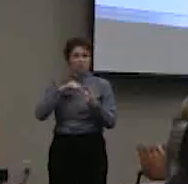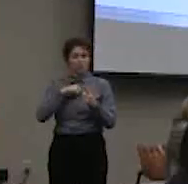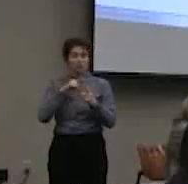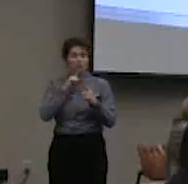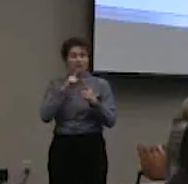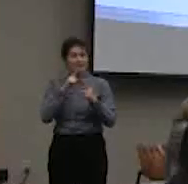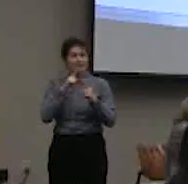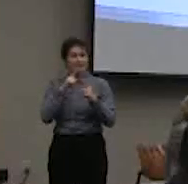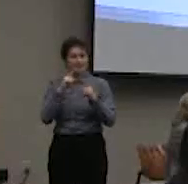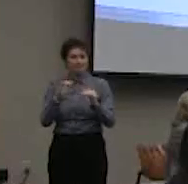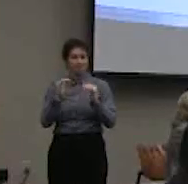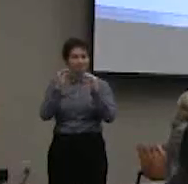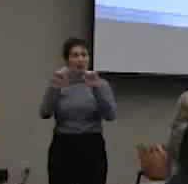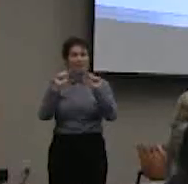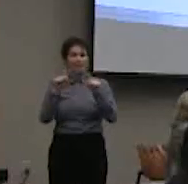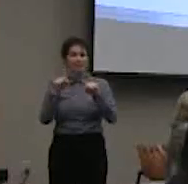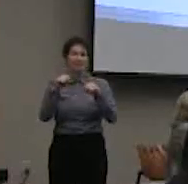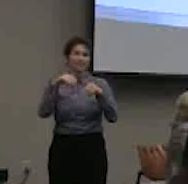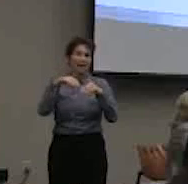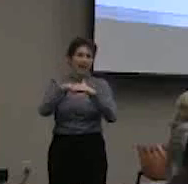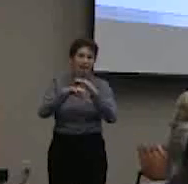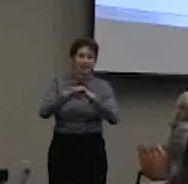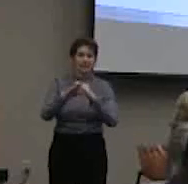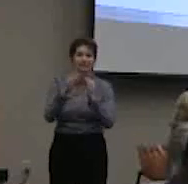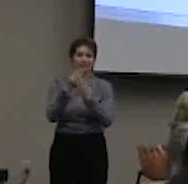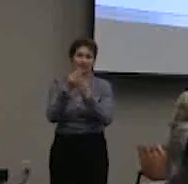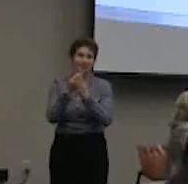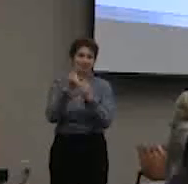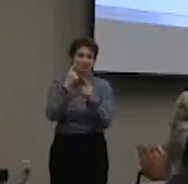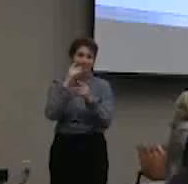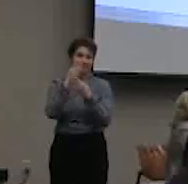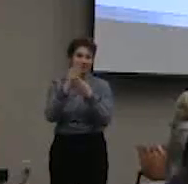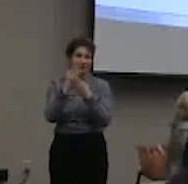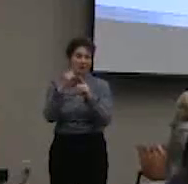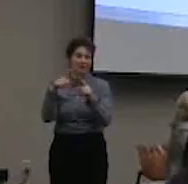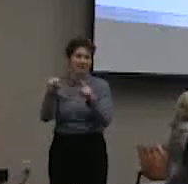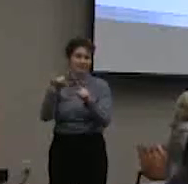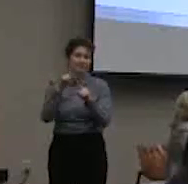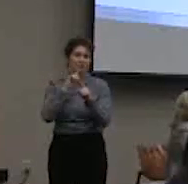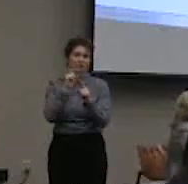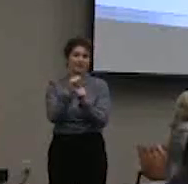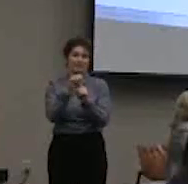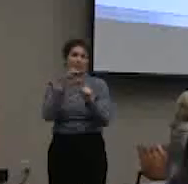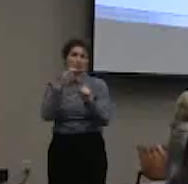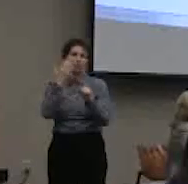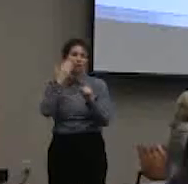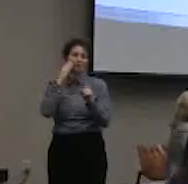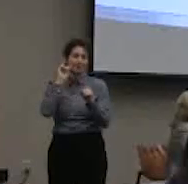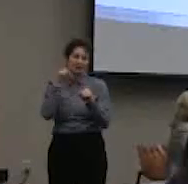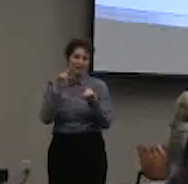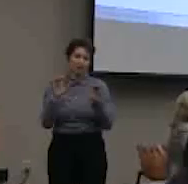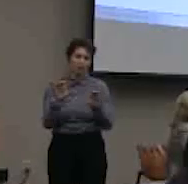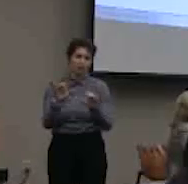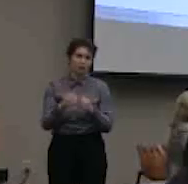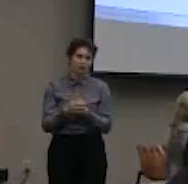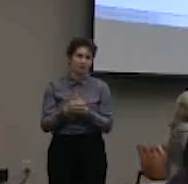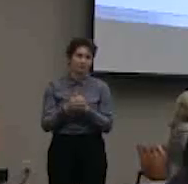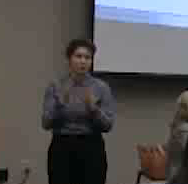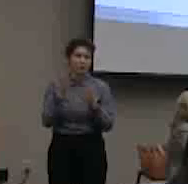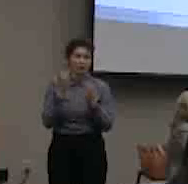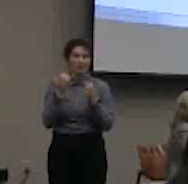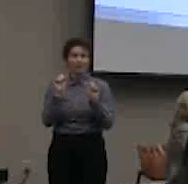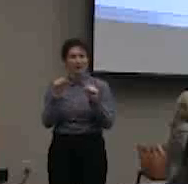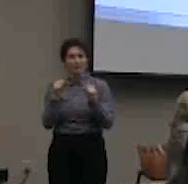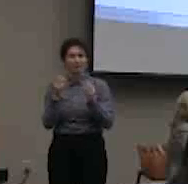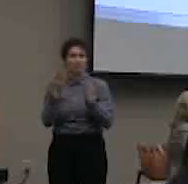to access funding for some of the expansion that we know we need to do to serve more of the community and to